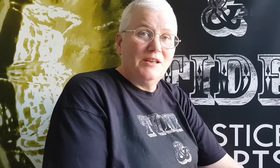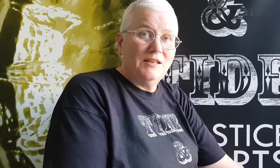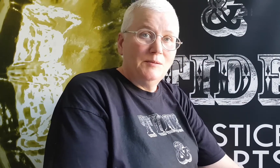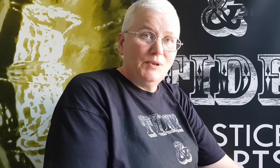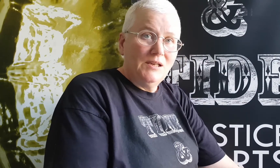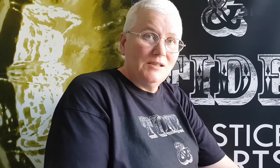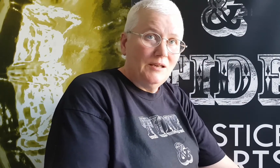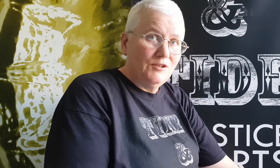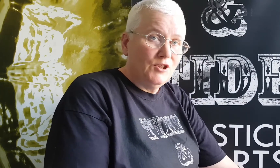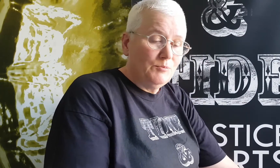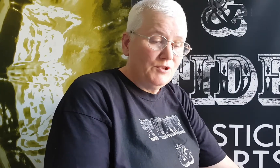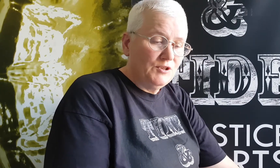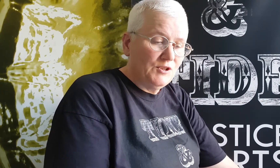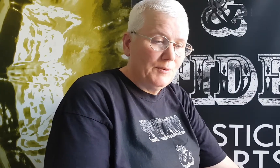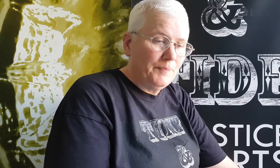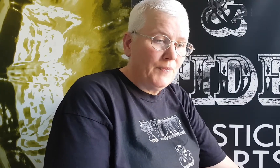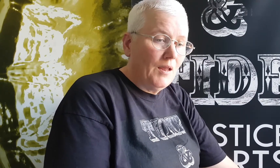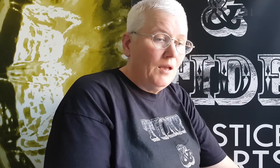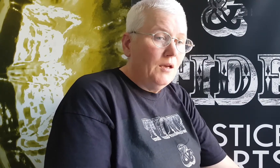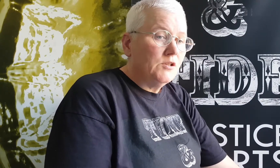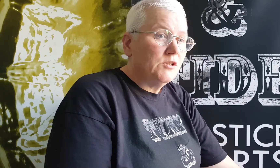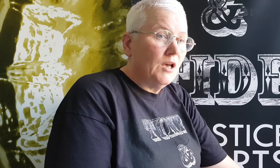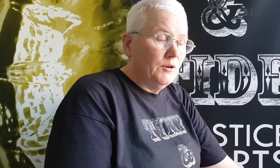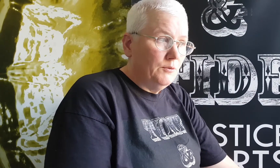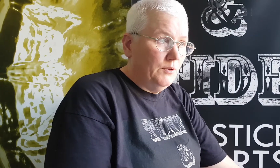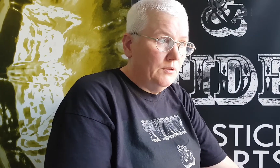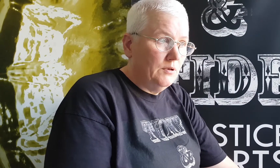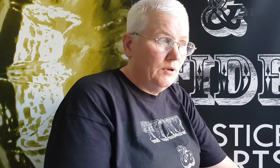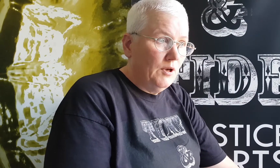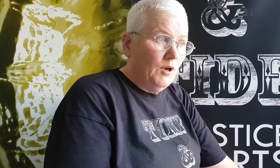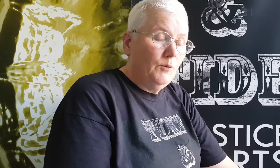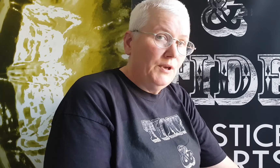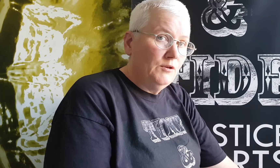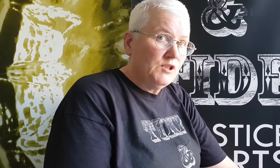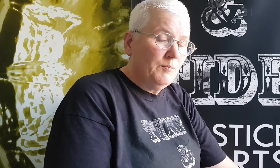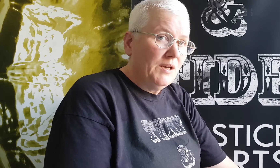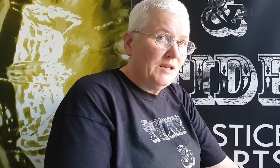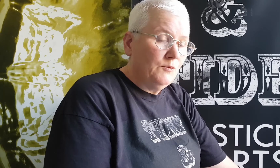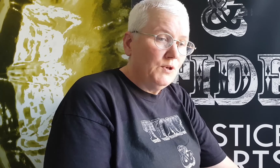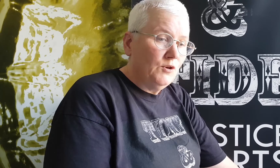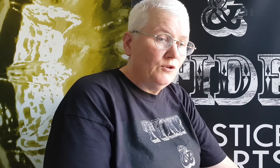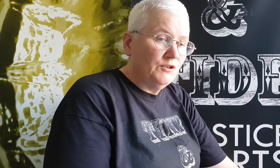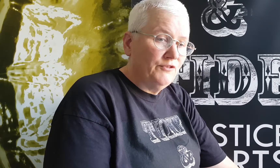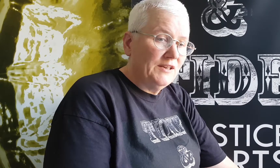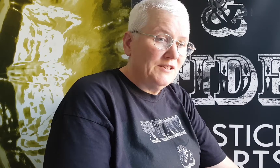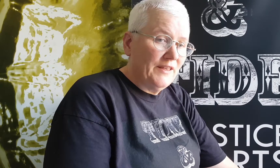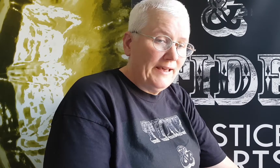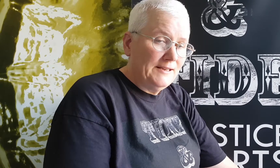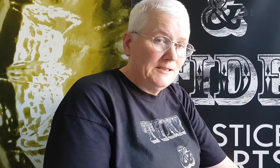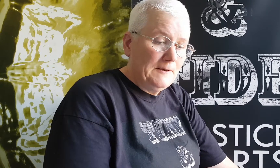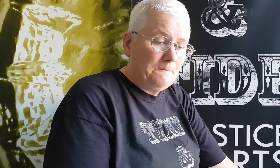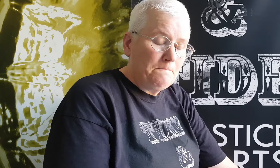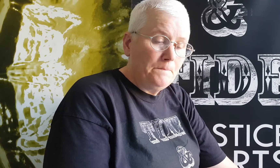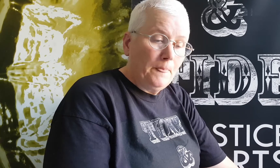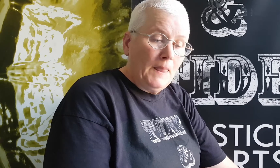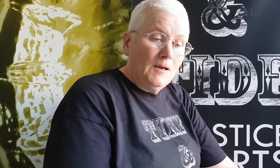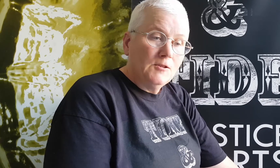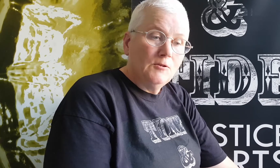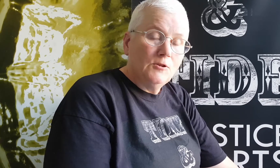getting BSL interpreters. So we used the money that we'd got to fund that to